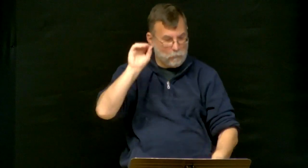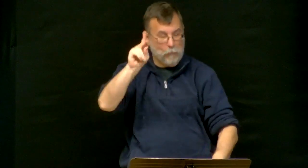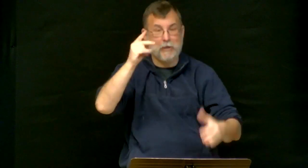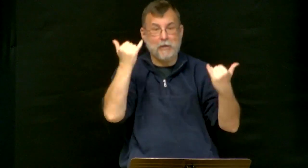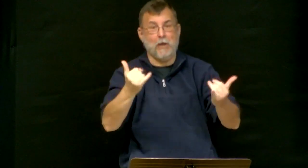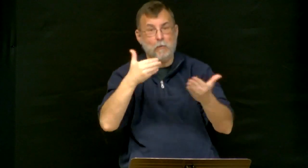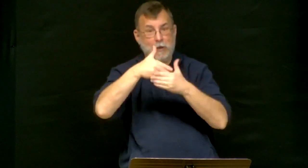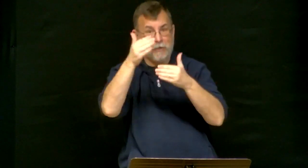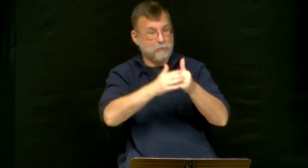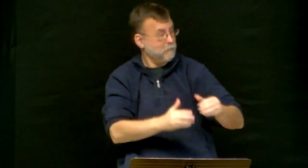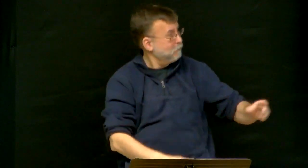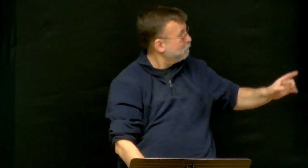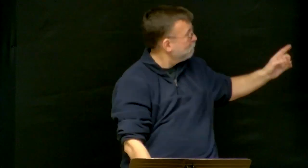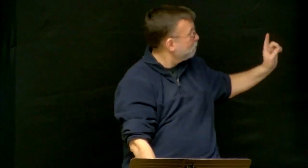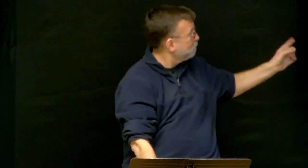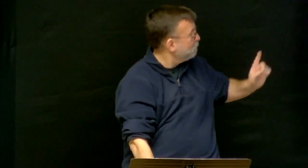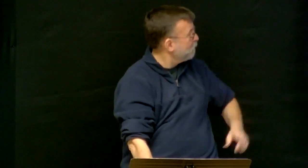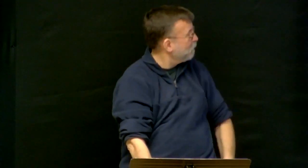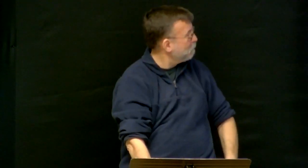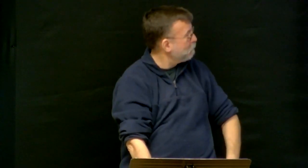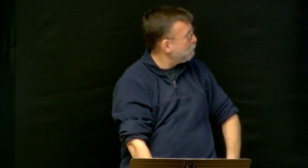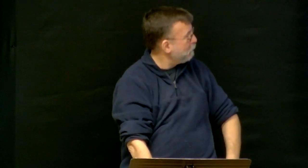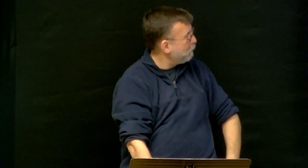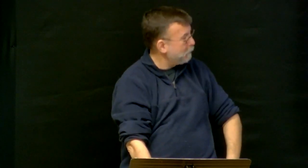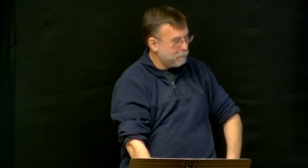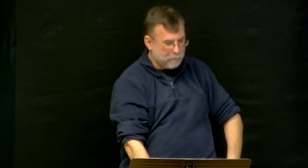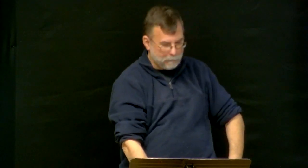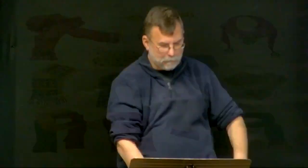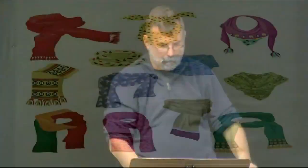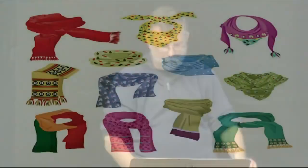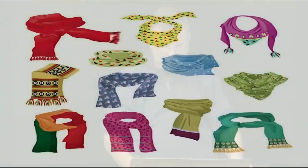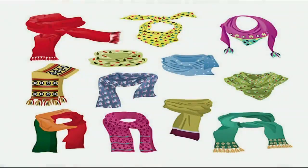The word honor. The next picture.